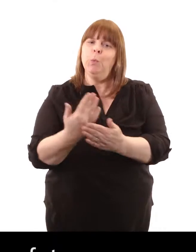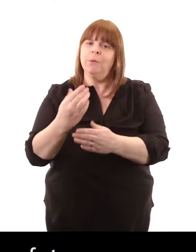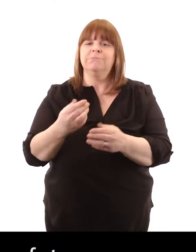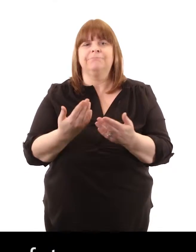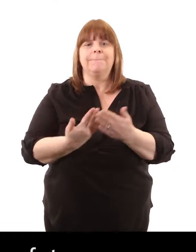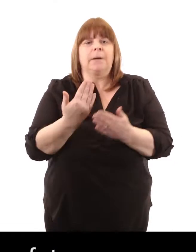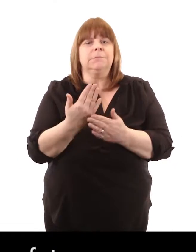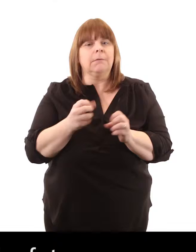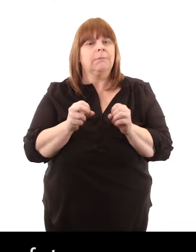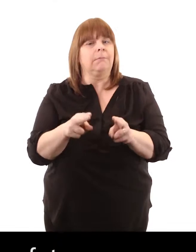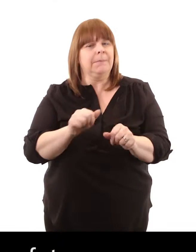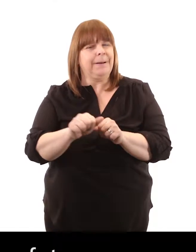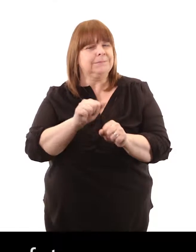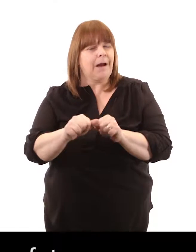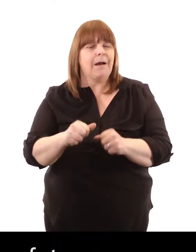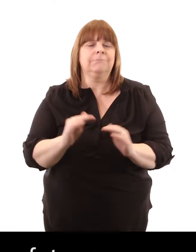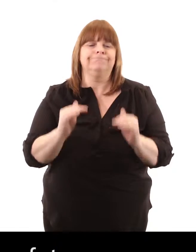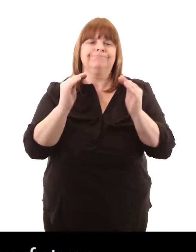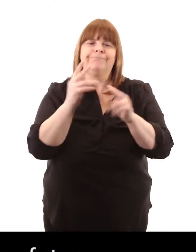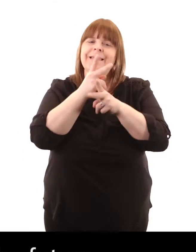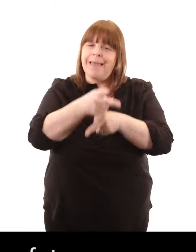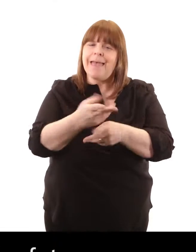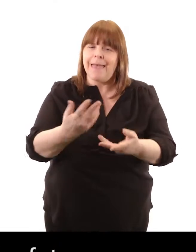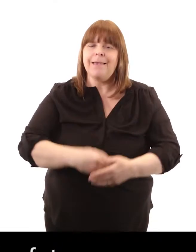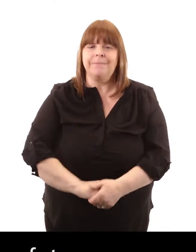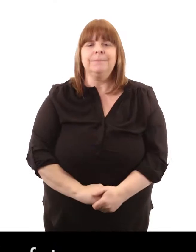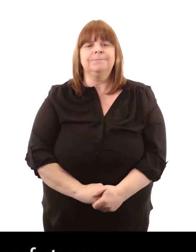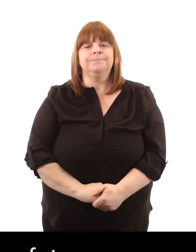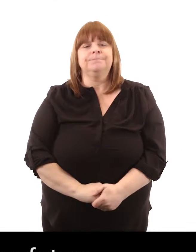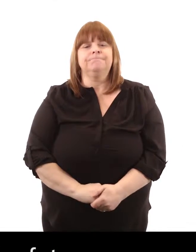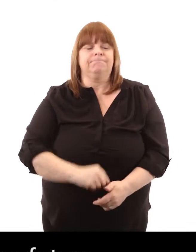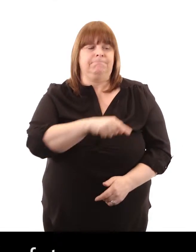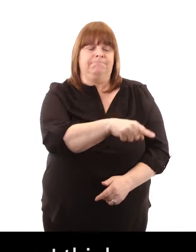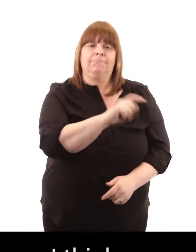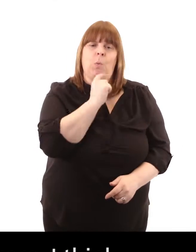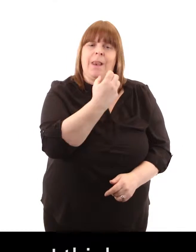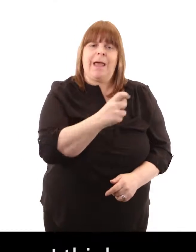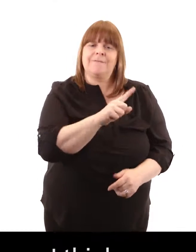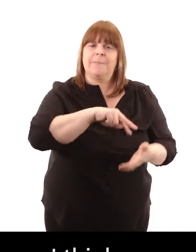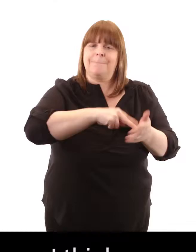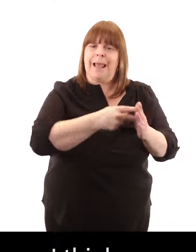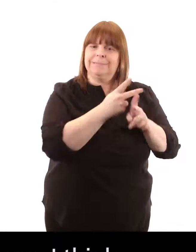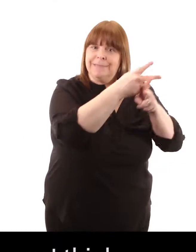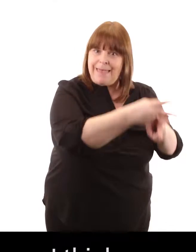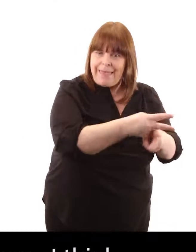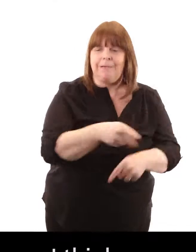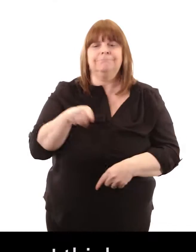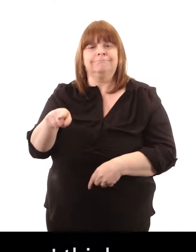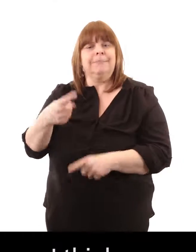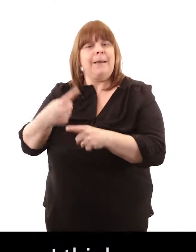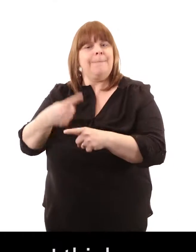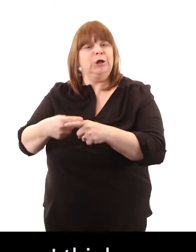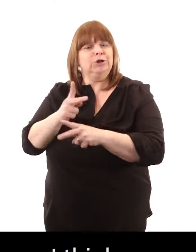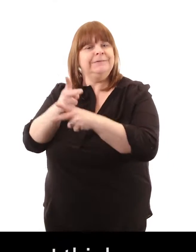purpose and deliver better standards of care for the future. We will have one focusing on planned care and the other on emergency